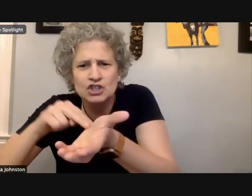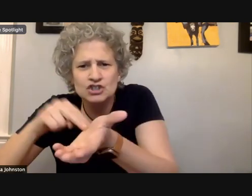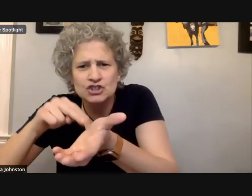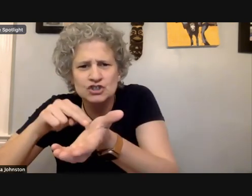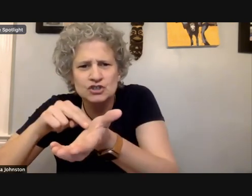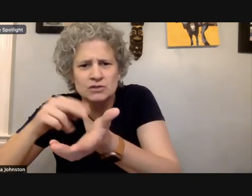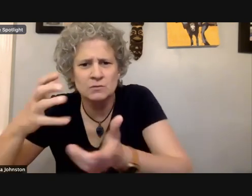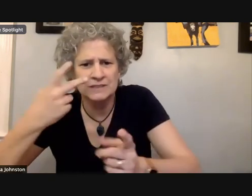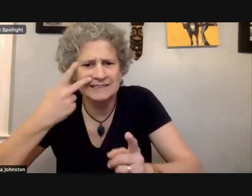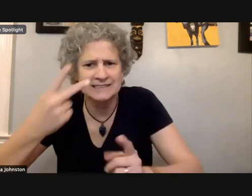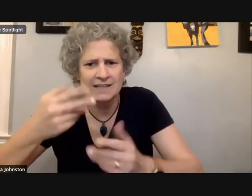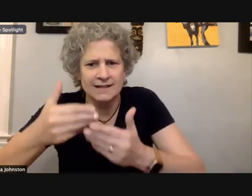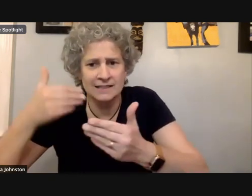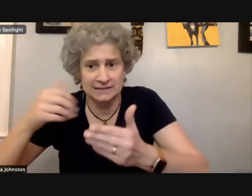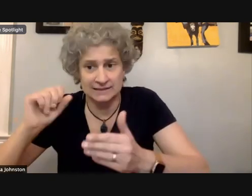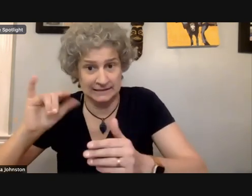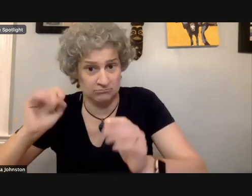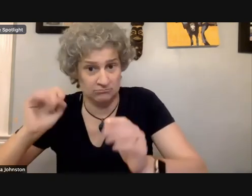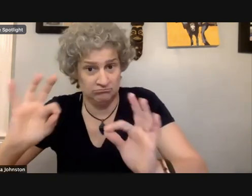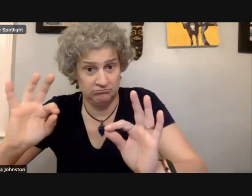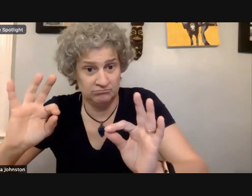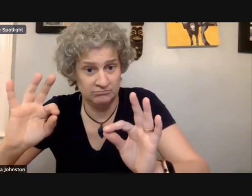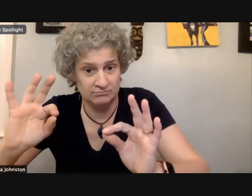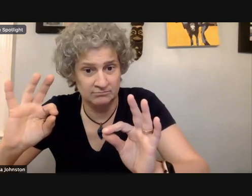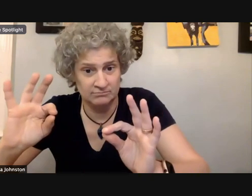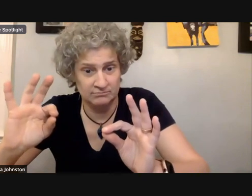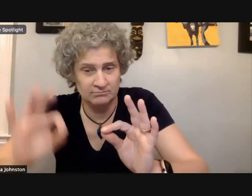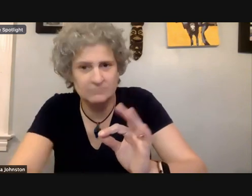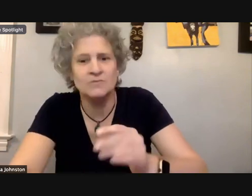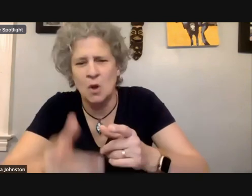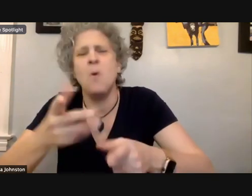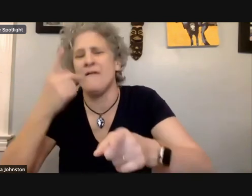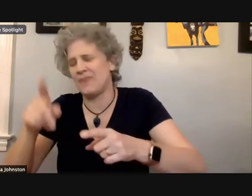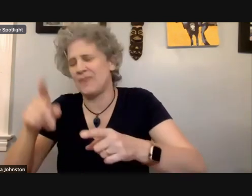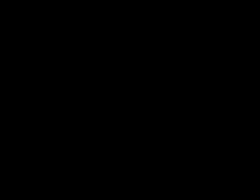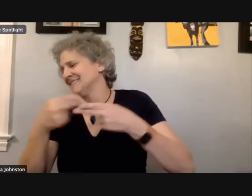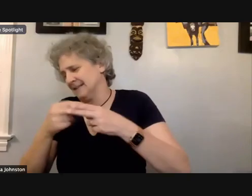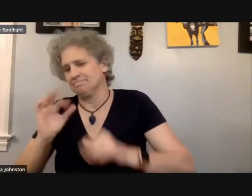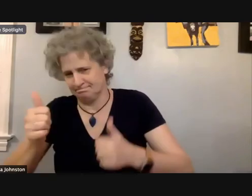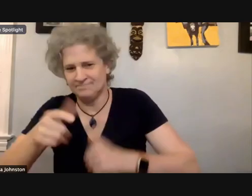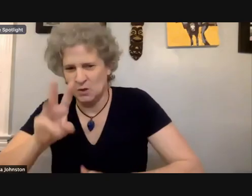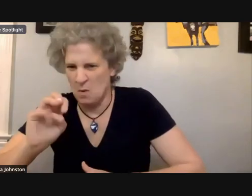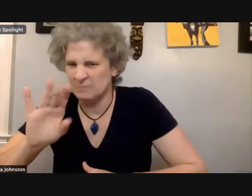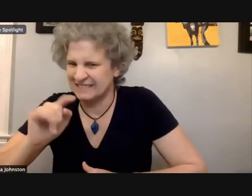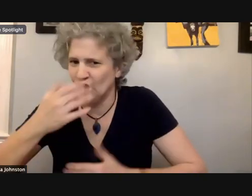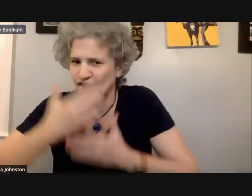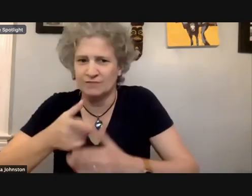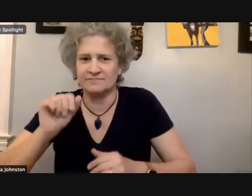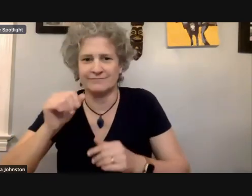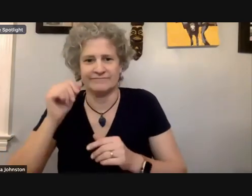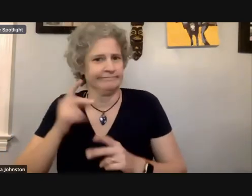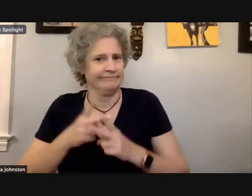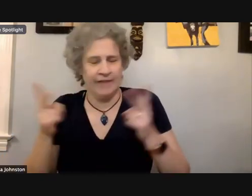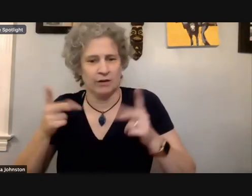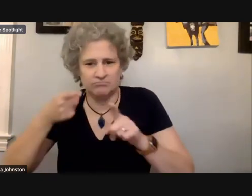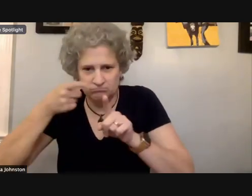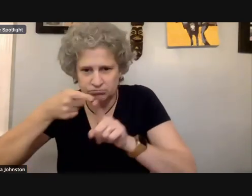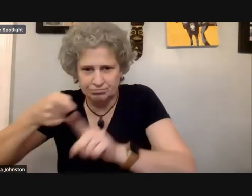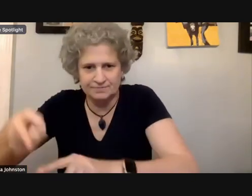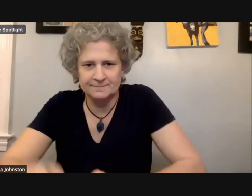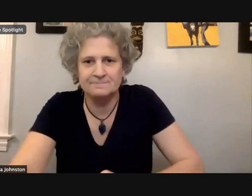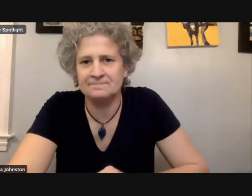So is there a question about this slide, or did you just need the, are you good on this? Okay. Oh, for the slide. Okay, great.